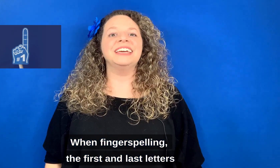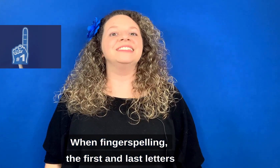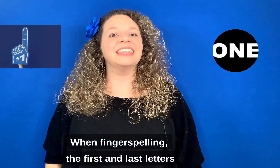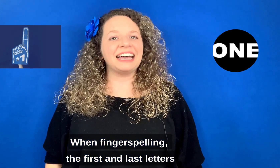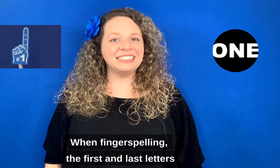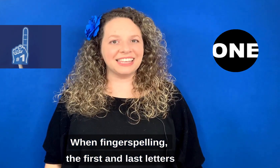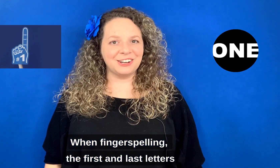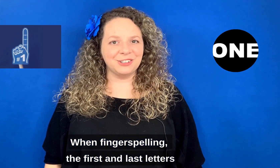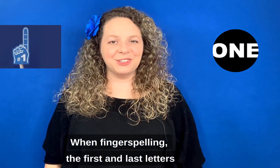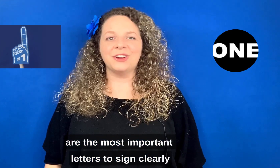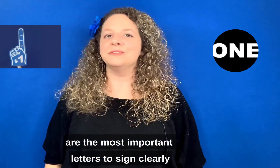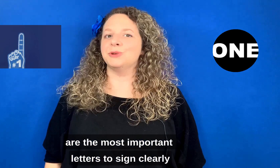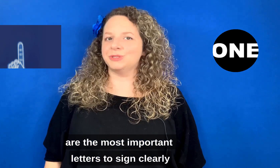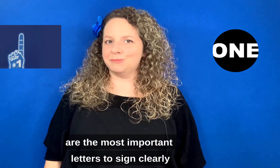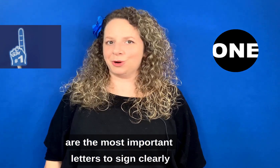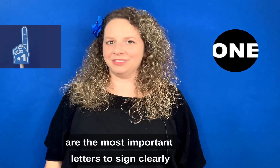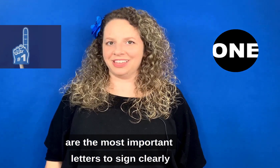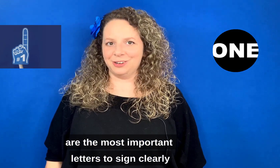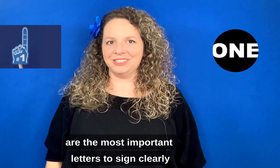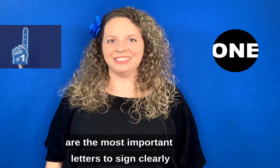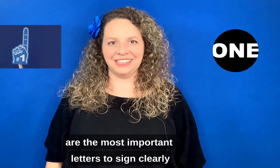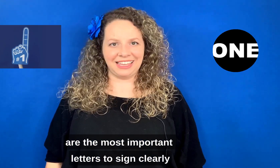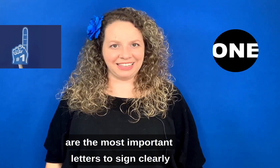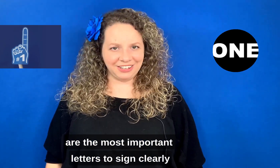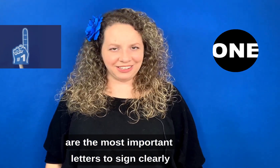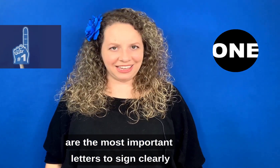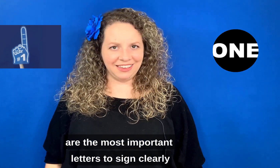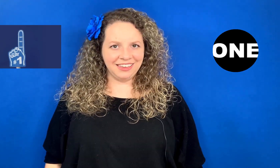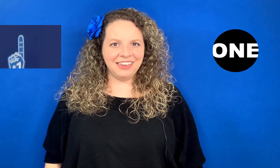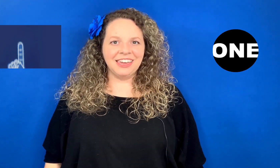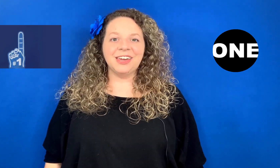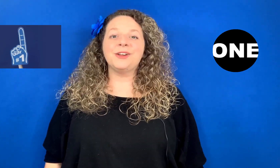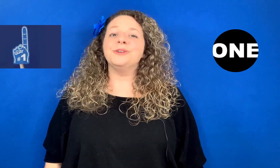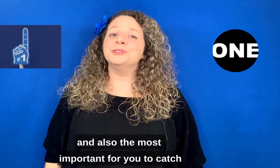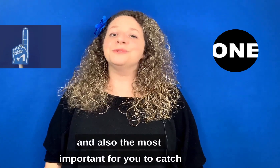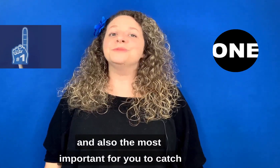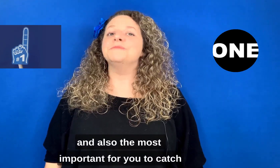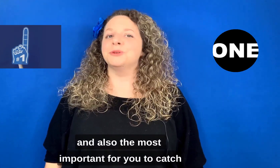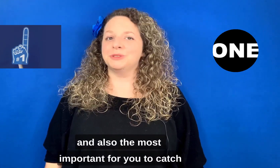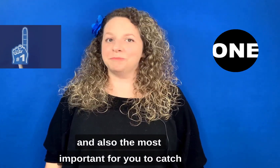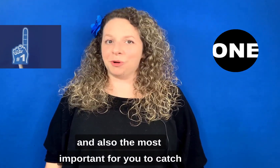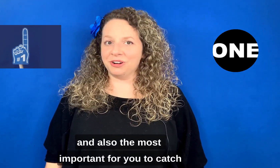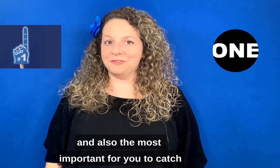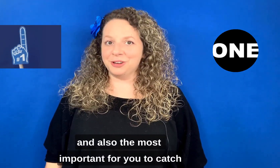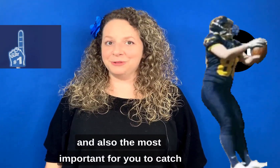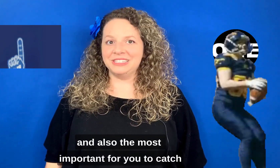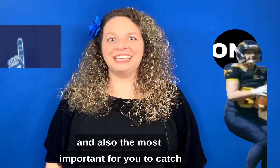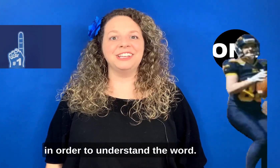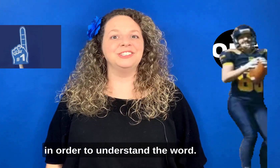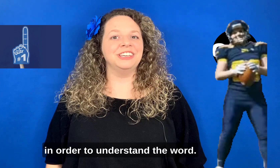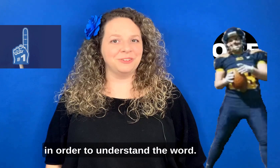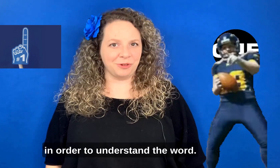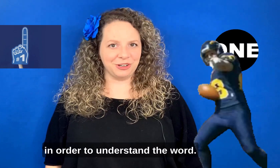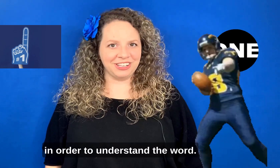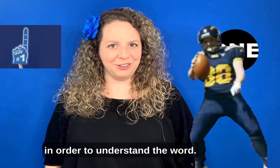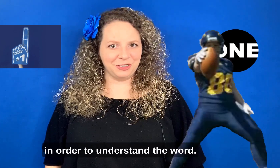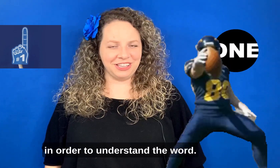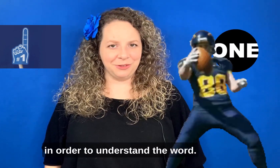and last letters are the most important letters to sign clearly, and also the most important for you to catch in order to understand the